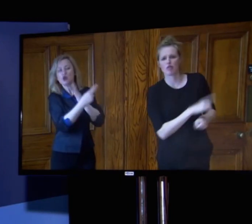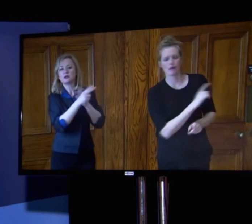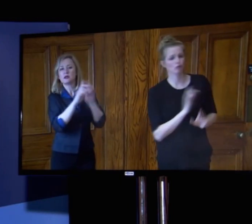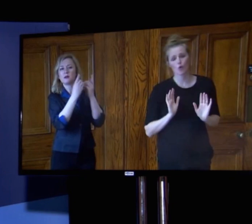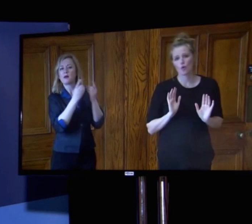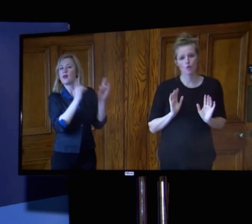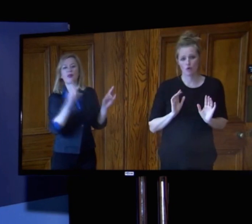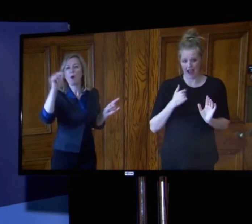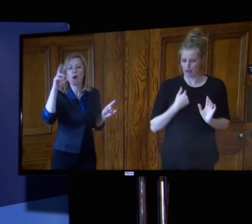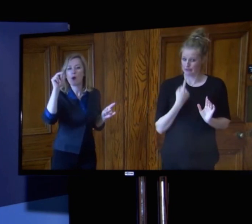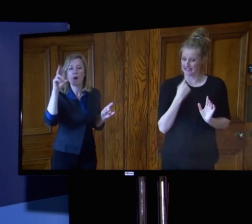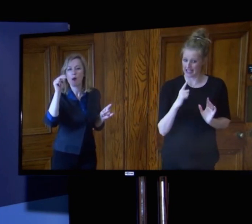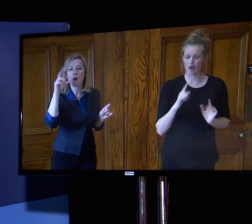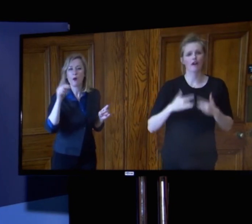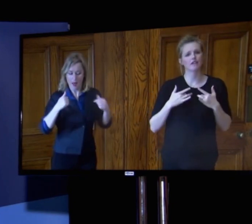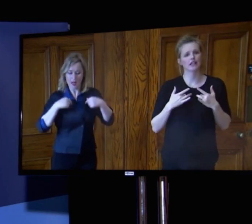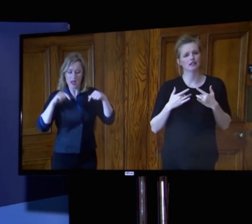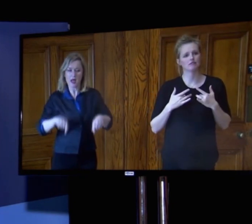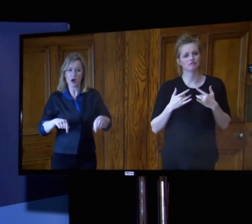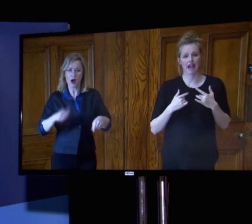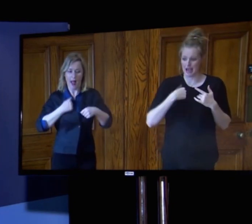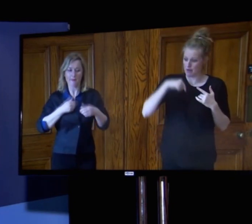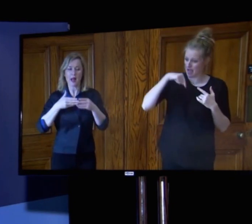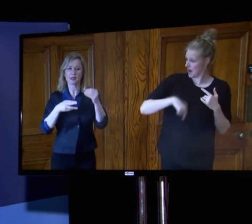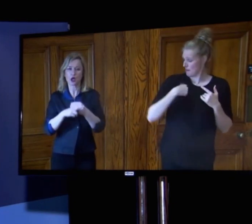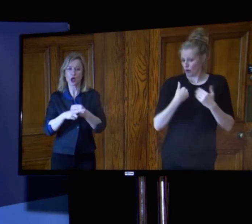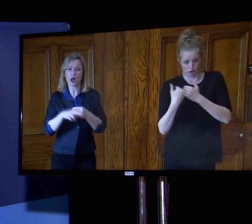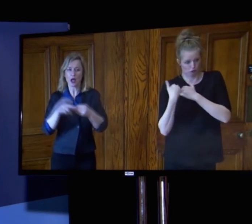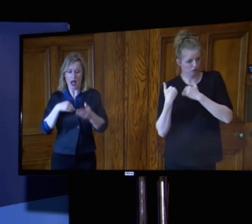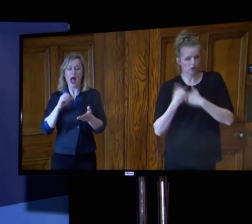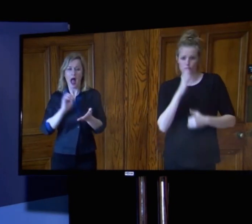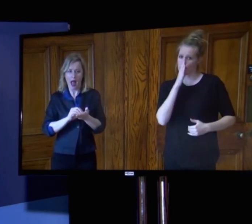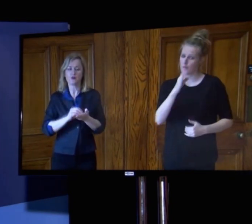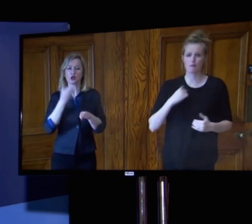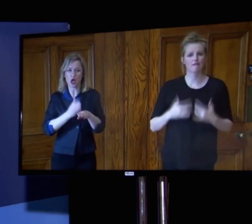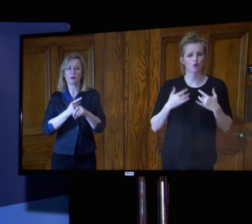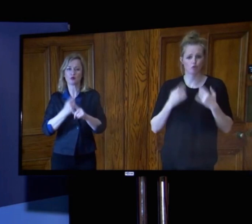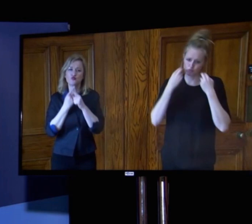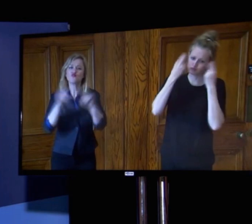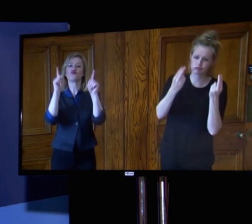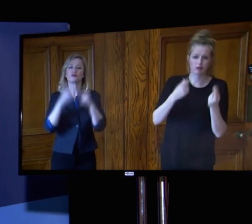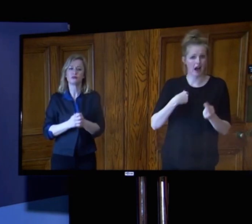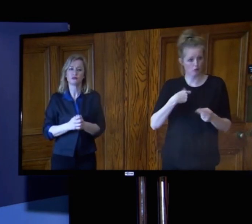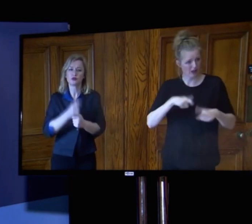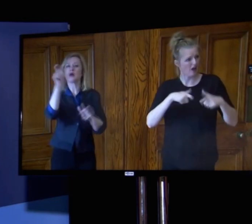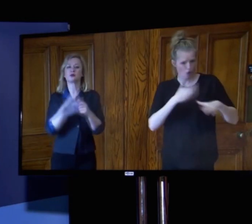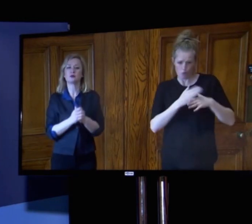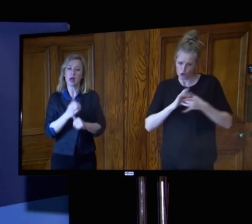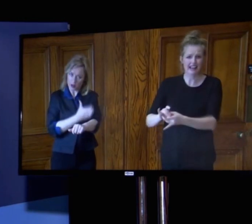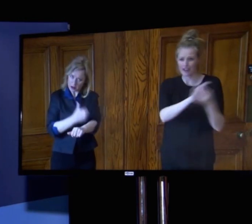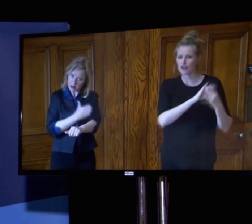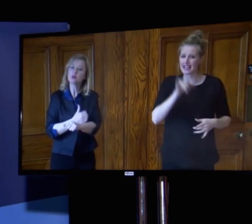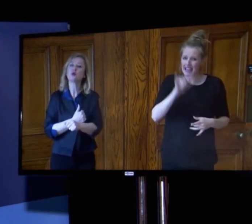is right. I am here with a mandate to make sure that I make my voice heard. I'll continue to do that and I'll continue to work with executive colleagues to make sure